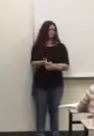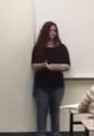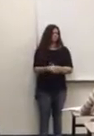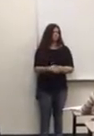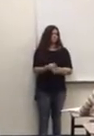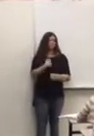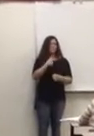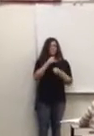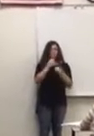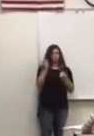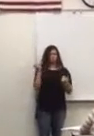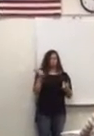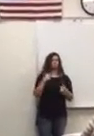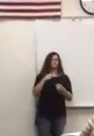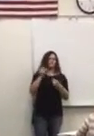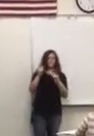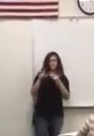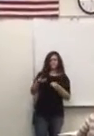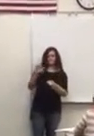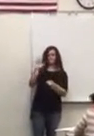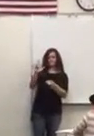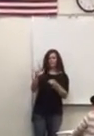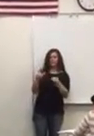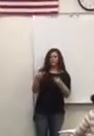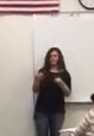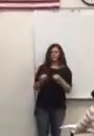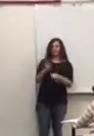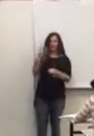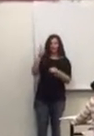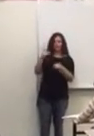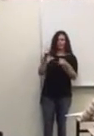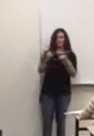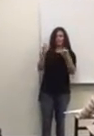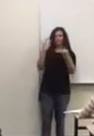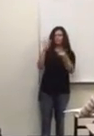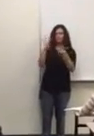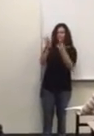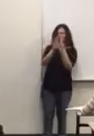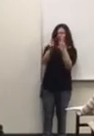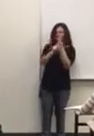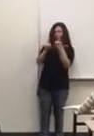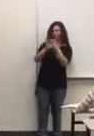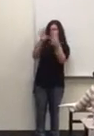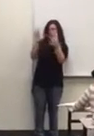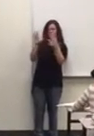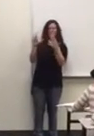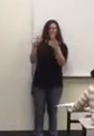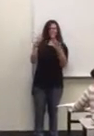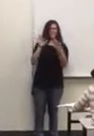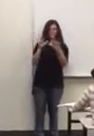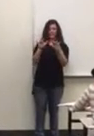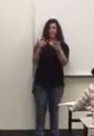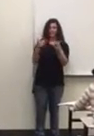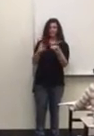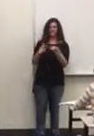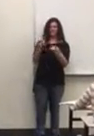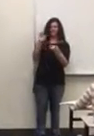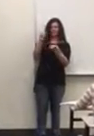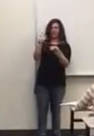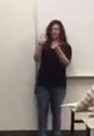blue background, and when you start typing, it's light yellow text. No one is going to see that. Be on row 2. As soon as you put it up on the board,